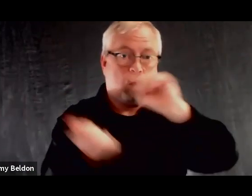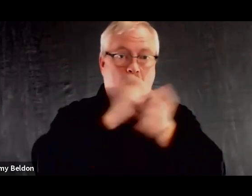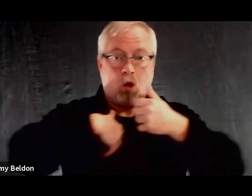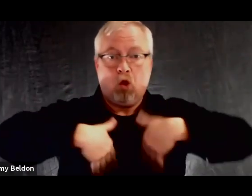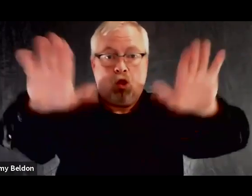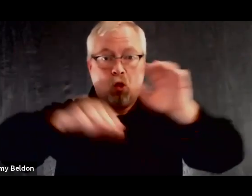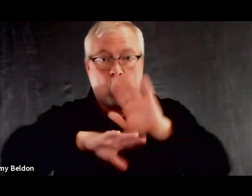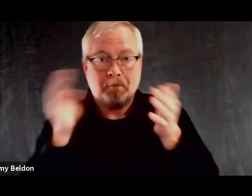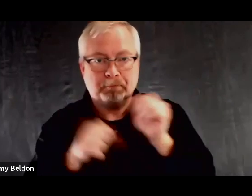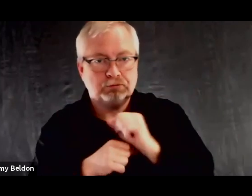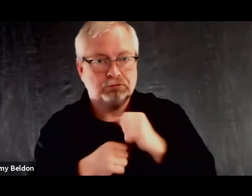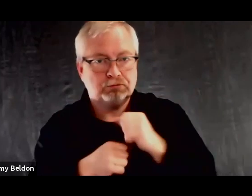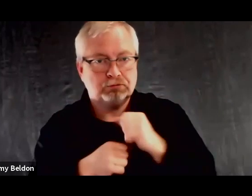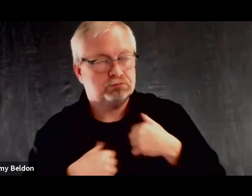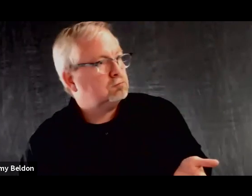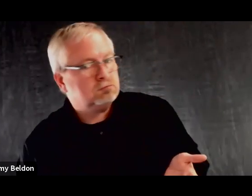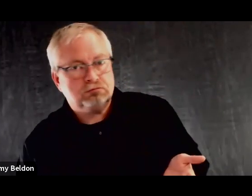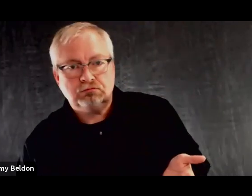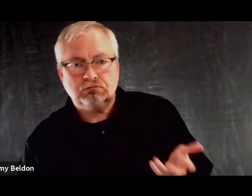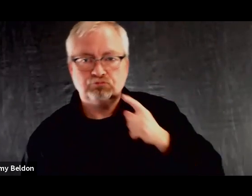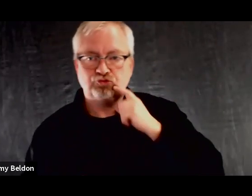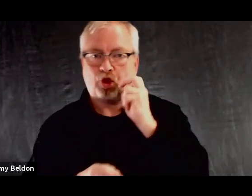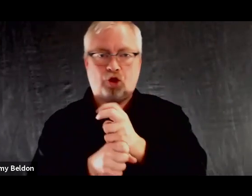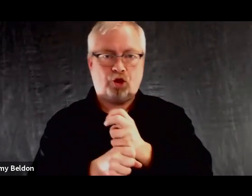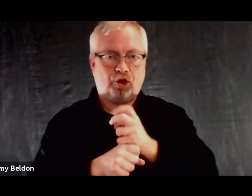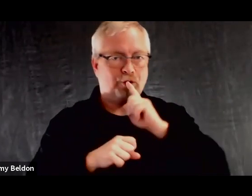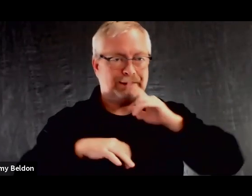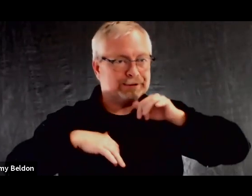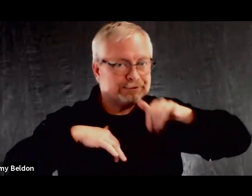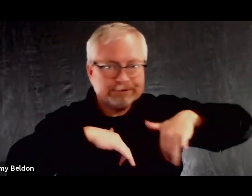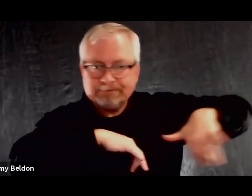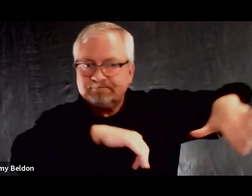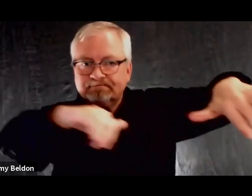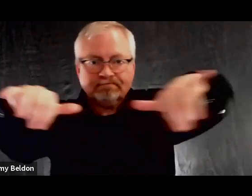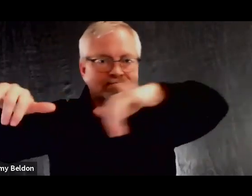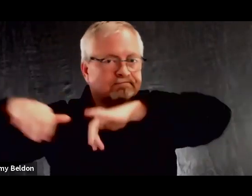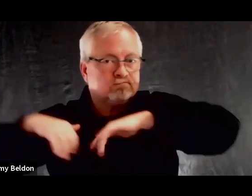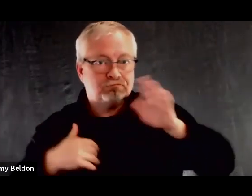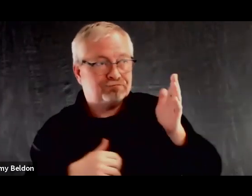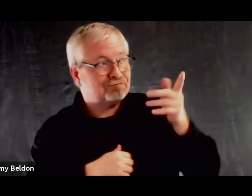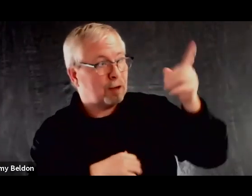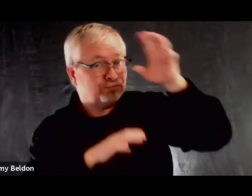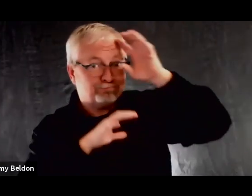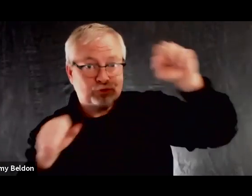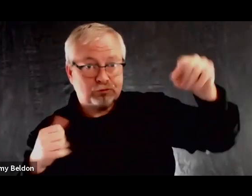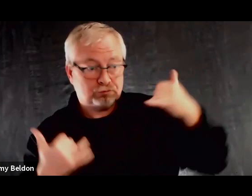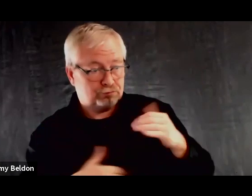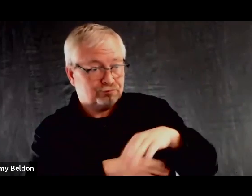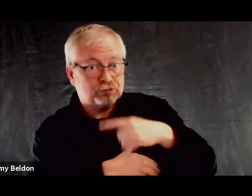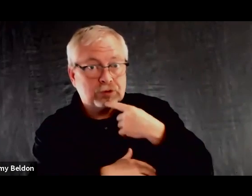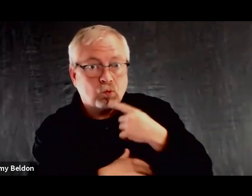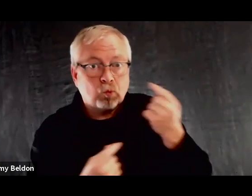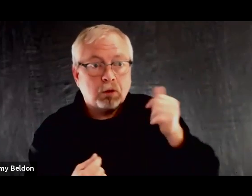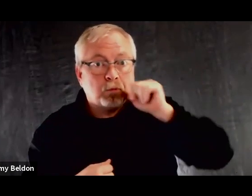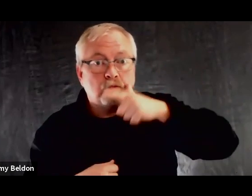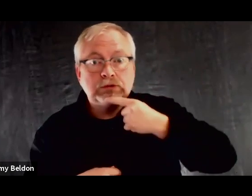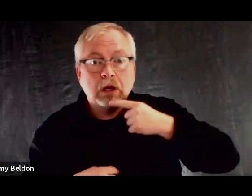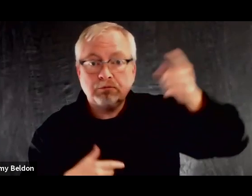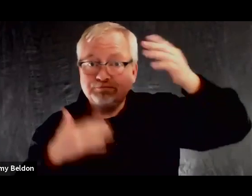what the president's going to be saying later today about that, but we'll see what additional guidance might be forthcoming